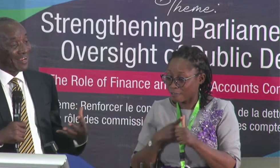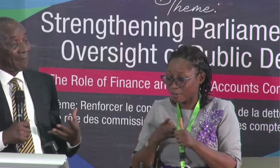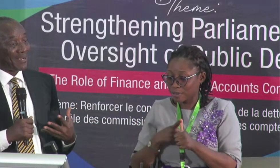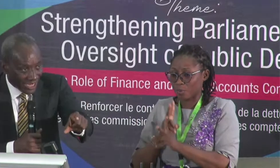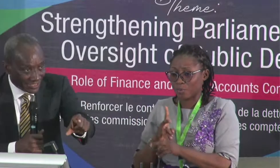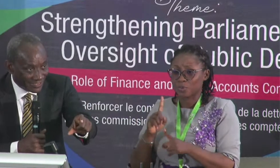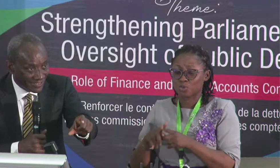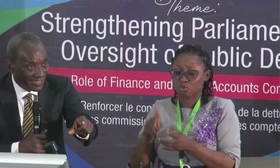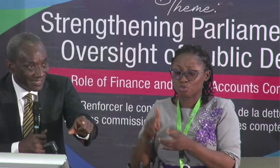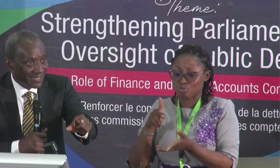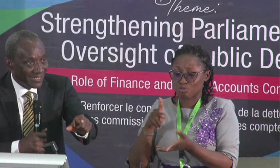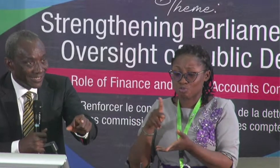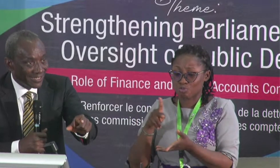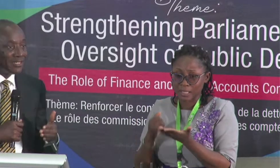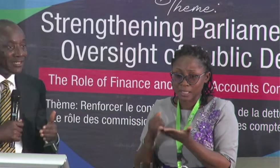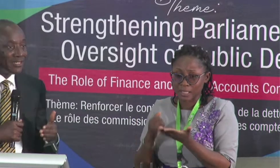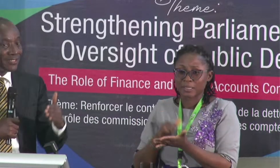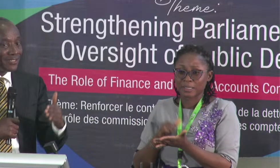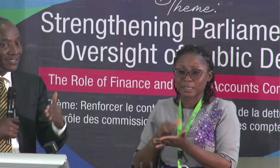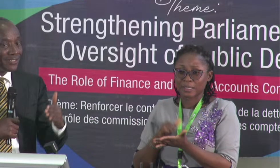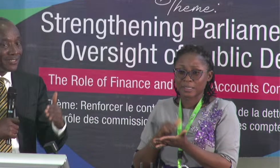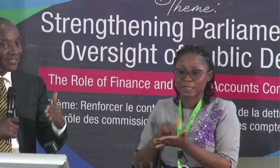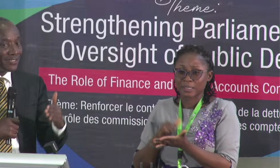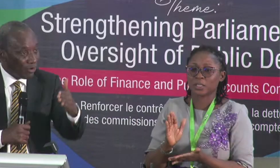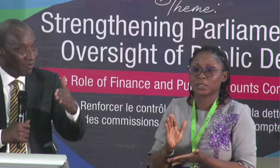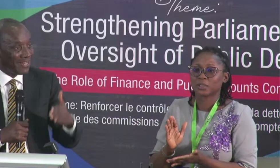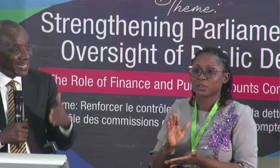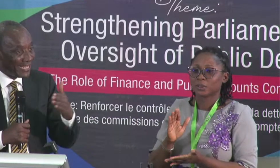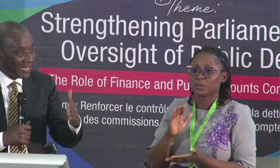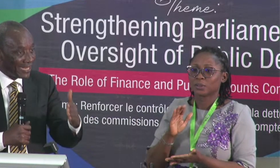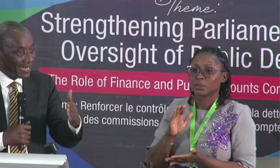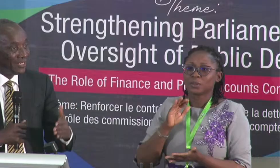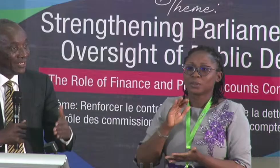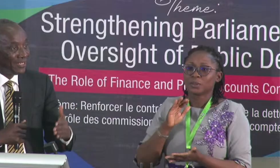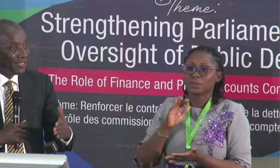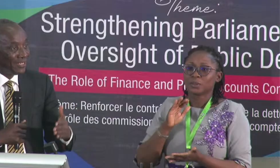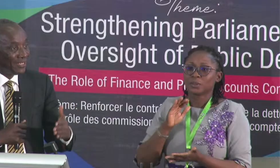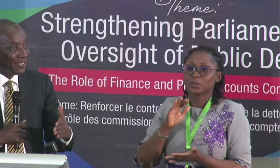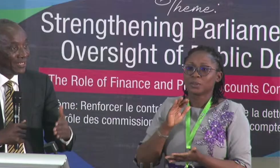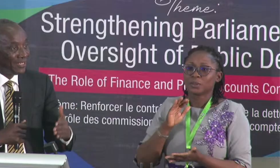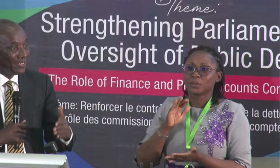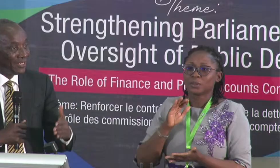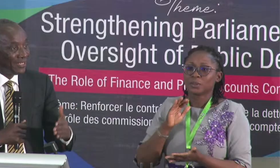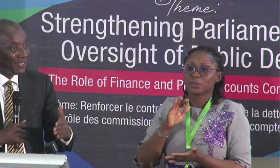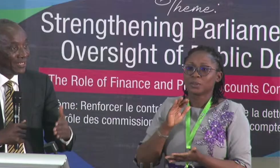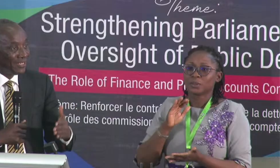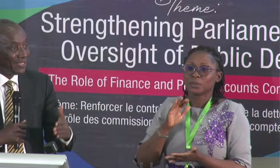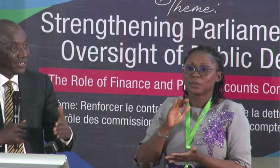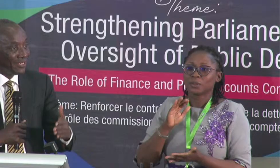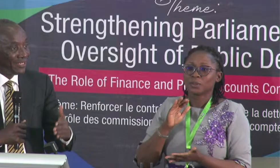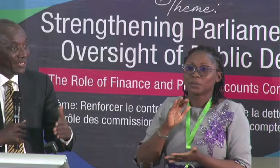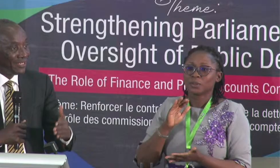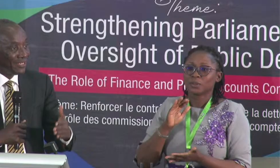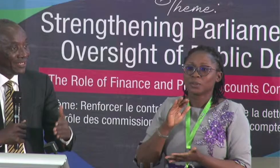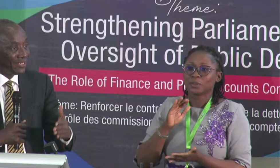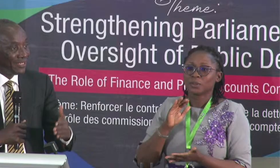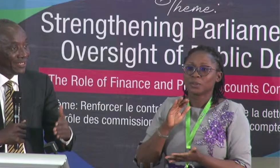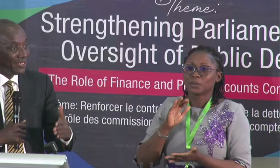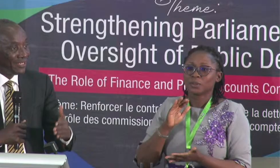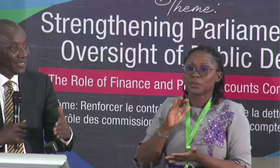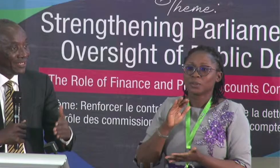absorption capacities that within the tenure of that debt could have created multiple wealth, and then